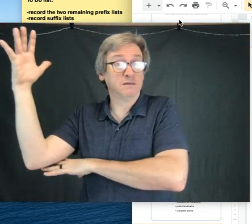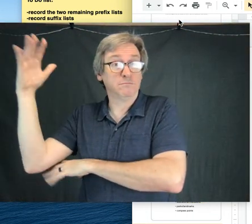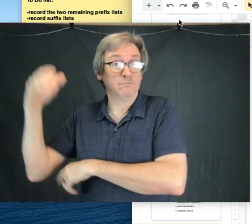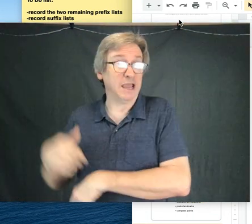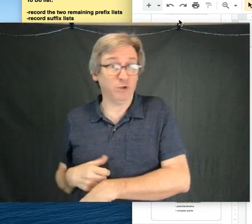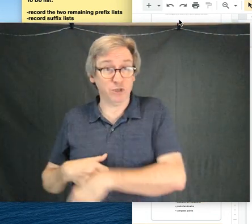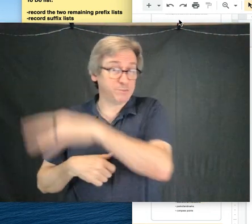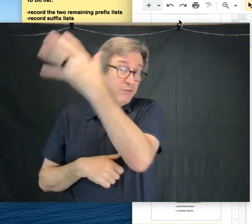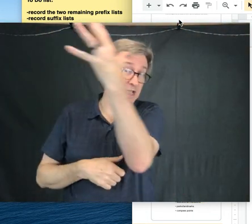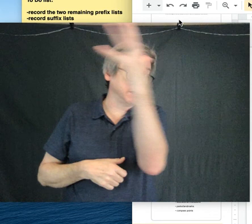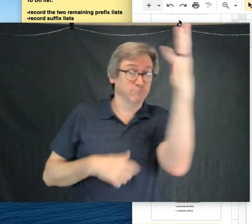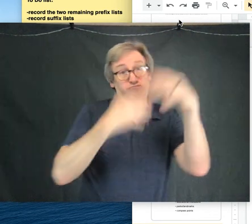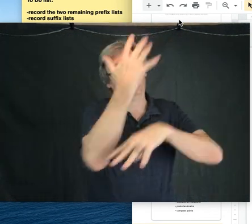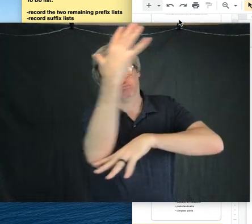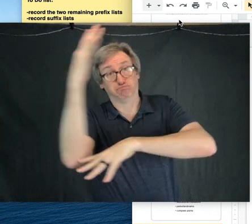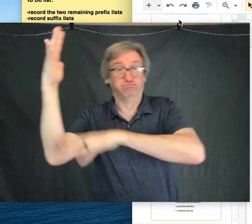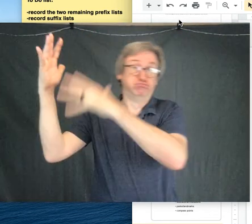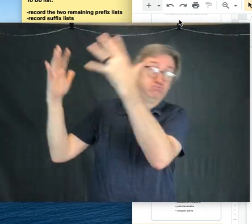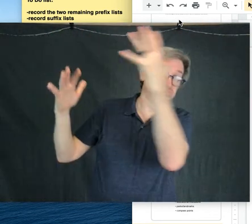Forest, and you can use both hands.